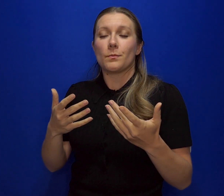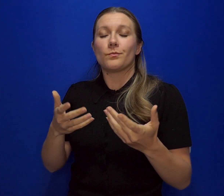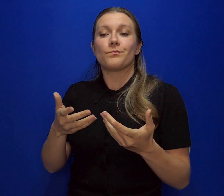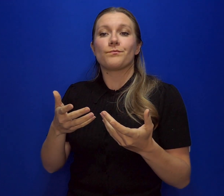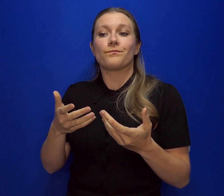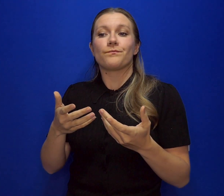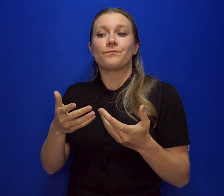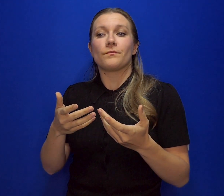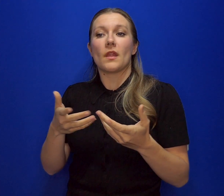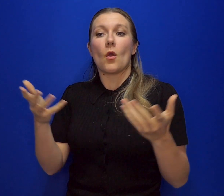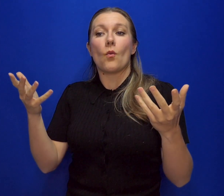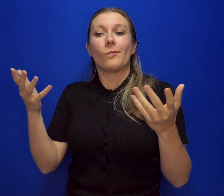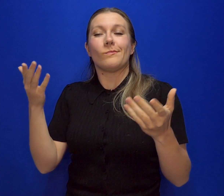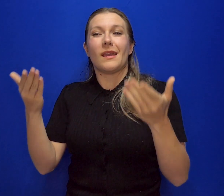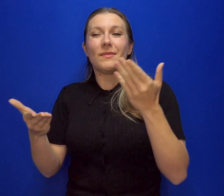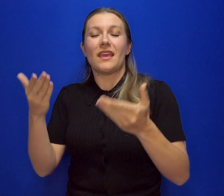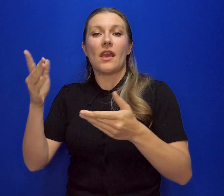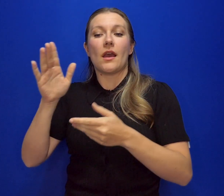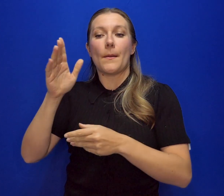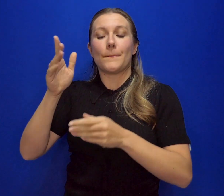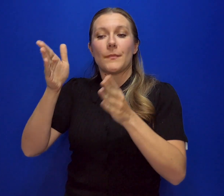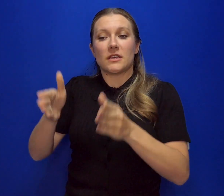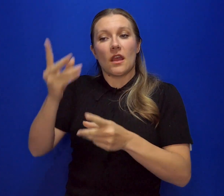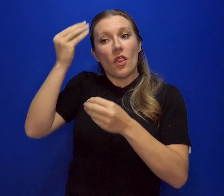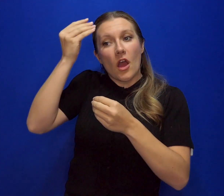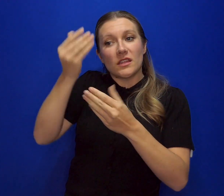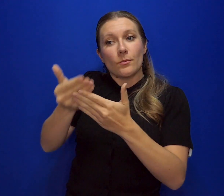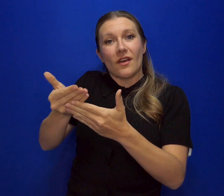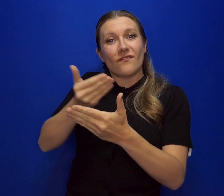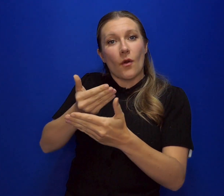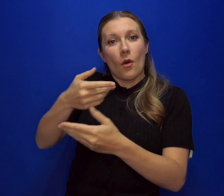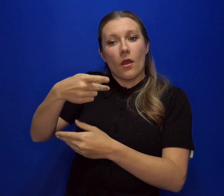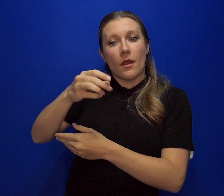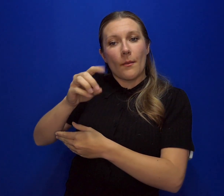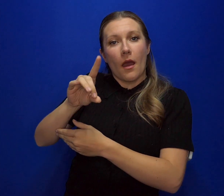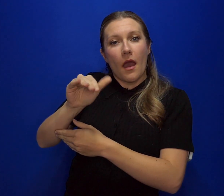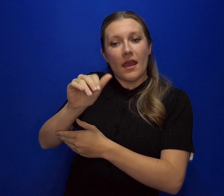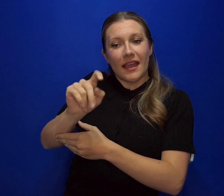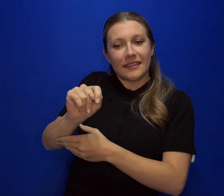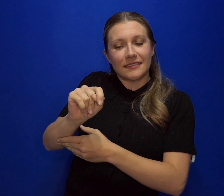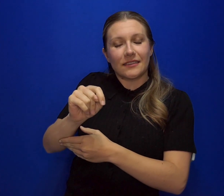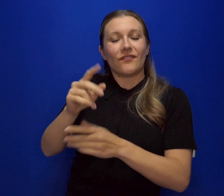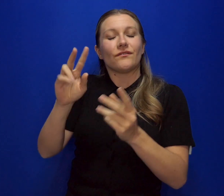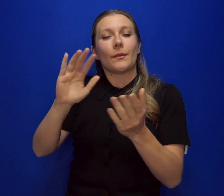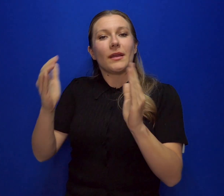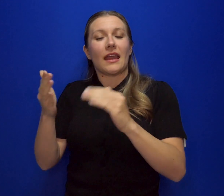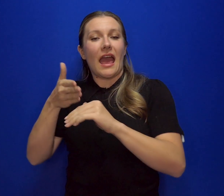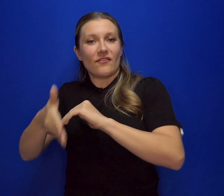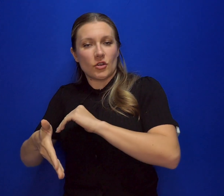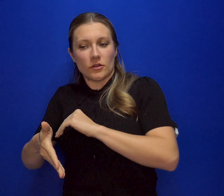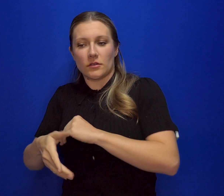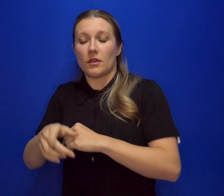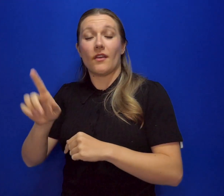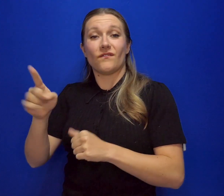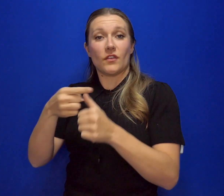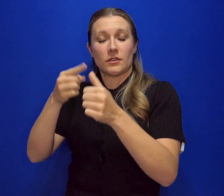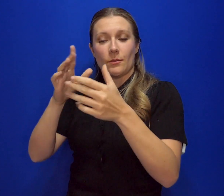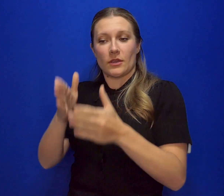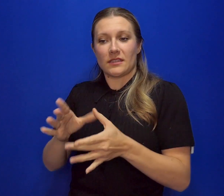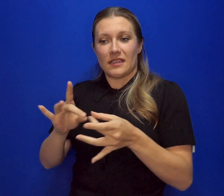someone thinks before they've heard the podcast and what someone thinks after they've heard the podcast. Right? Oh, awesome. So this first person says, I wish they had taught us to